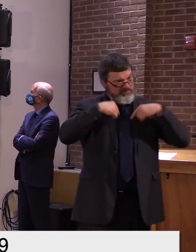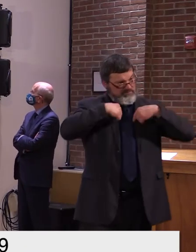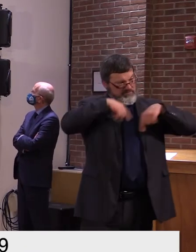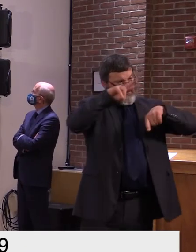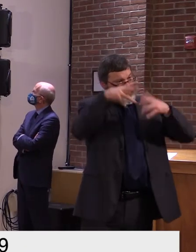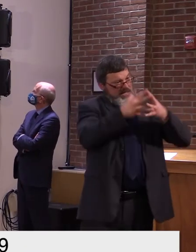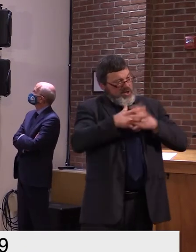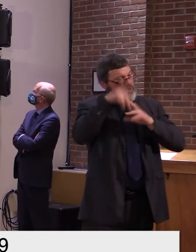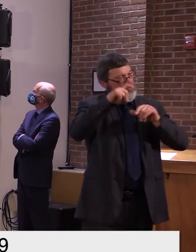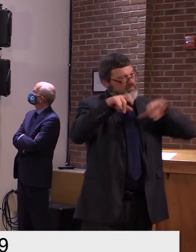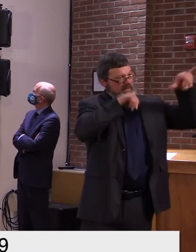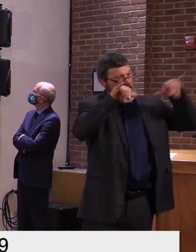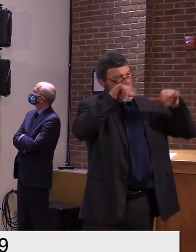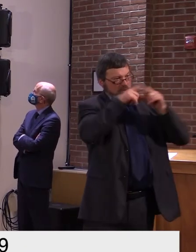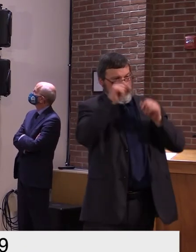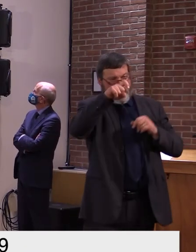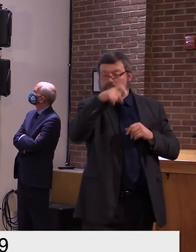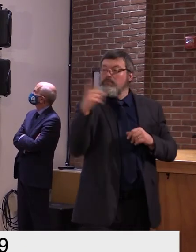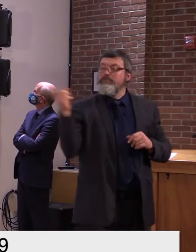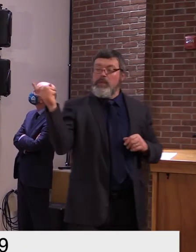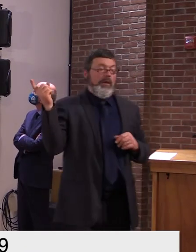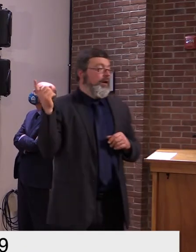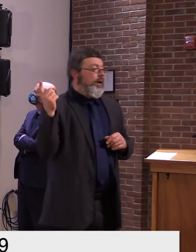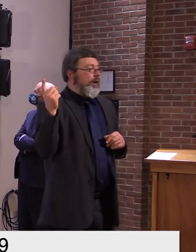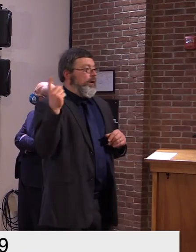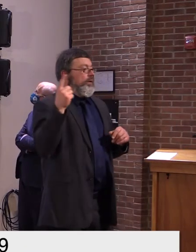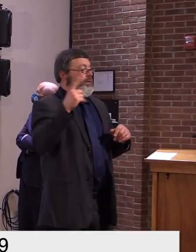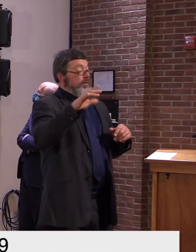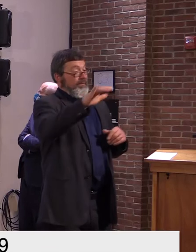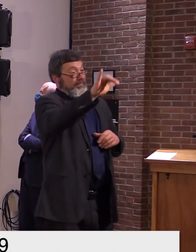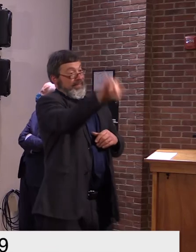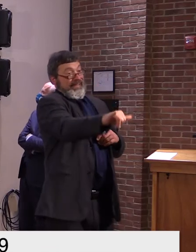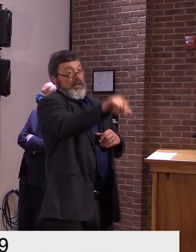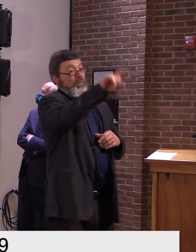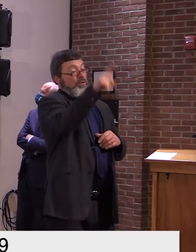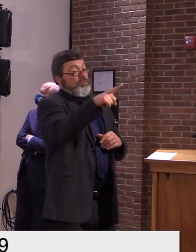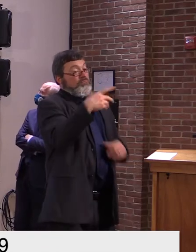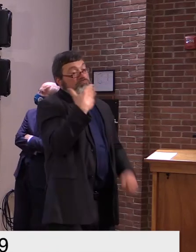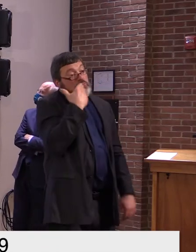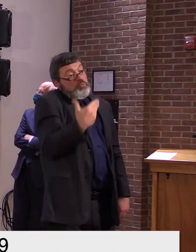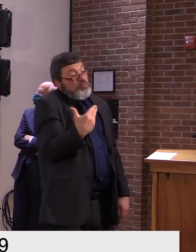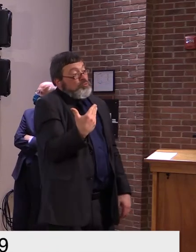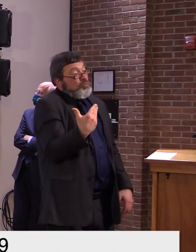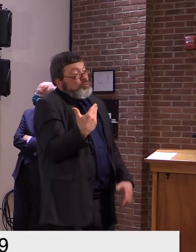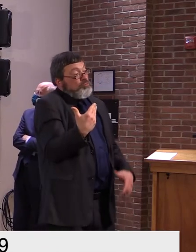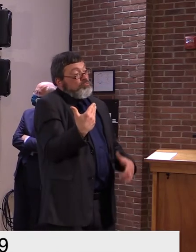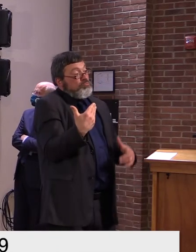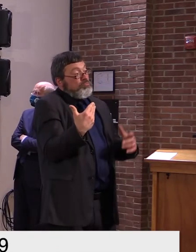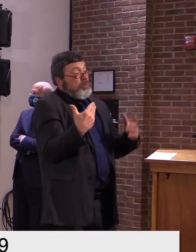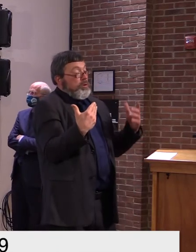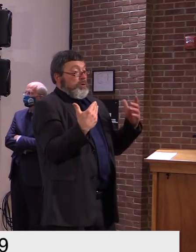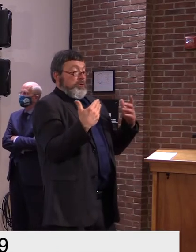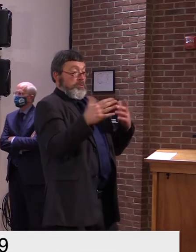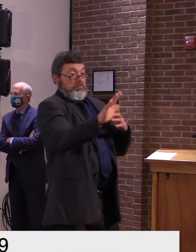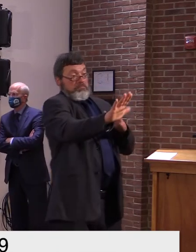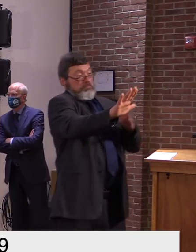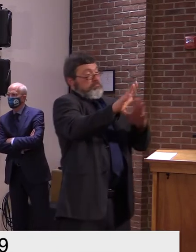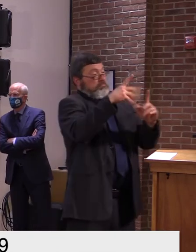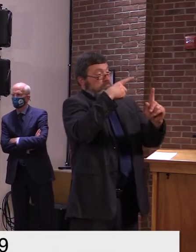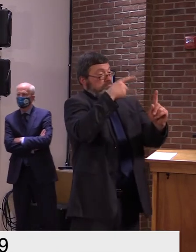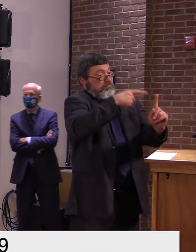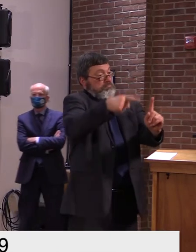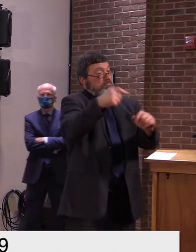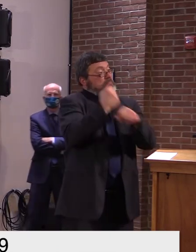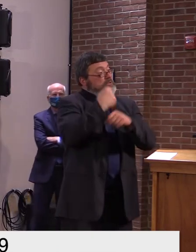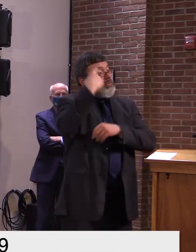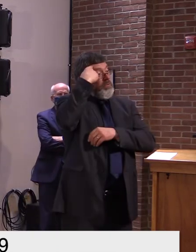experiences around the world. So it sounds very favorable, although I recall they went through a very hard